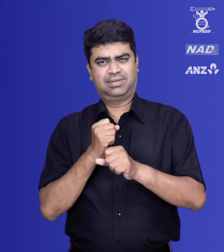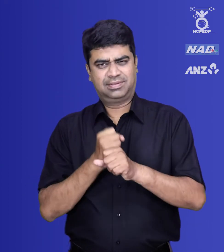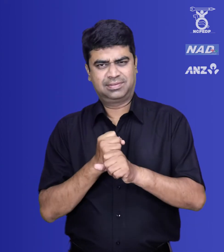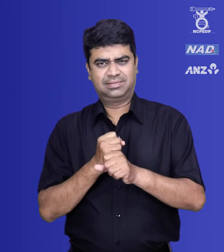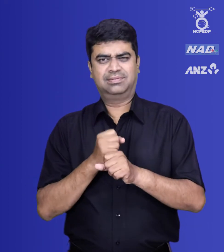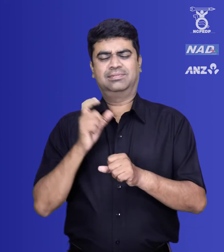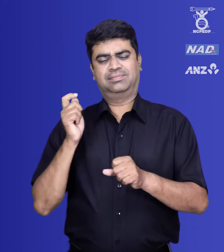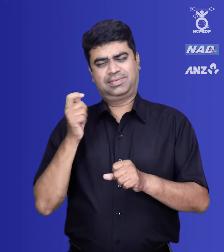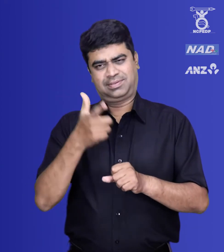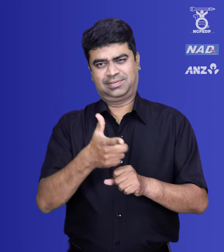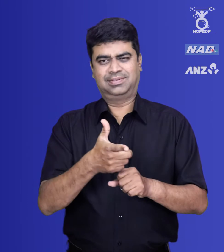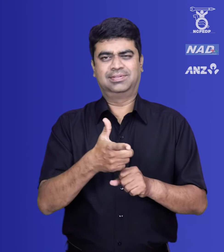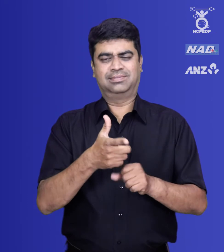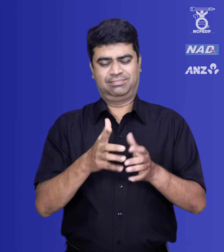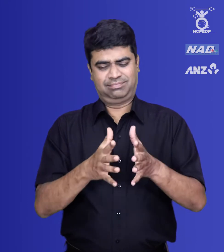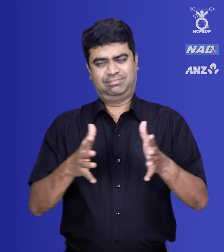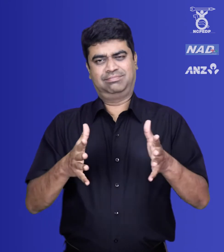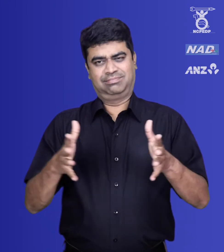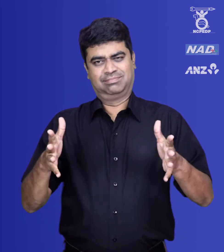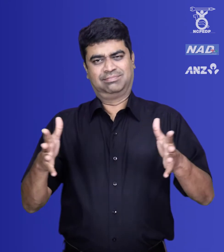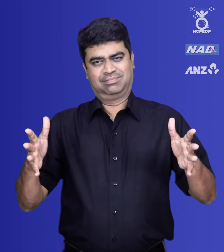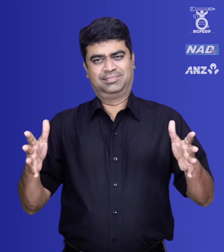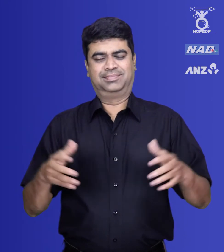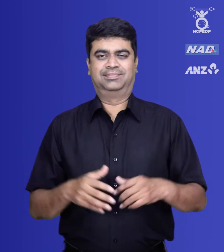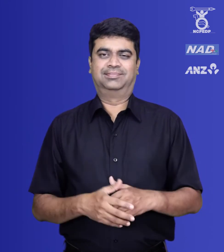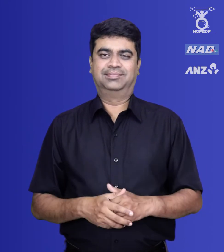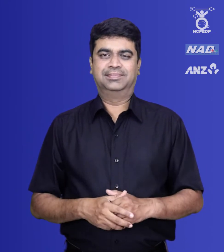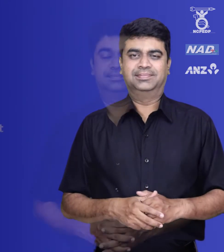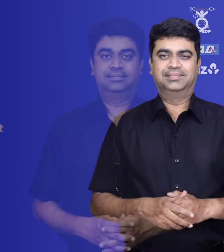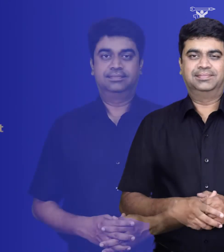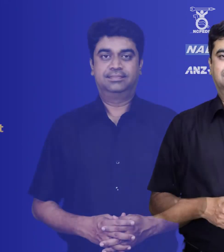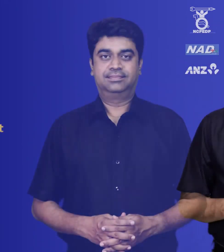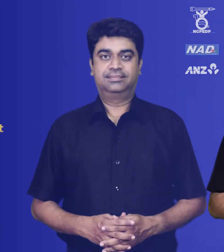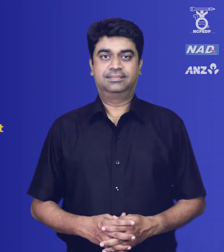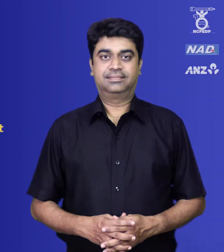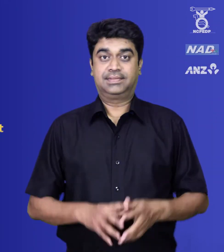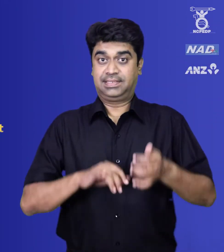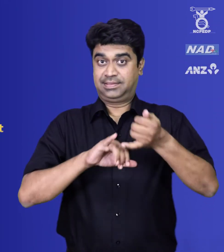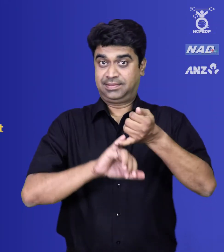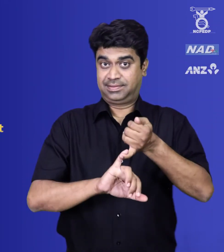certain category of services in accordance with the said rules.